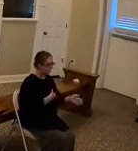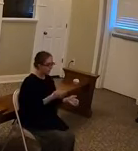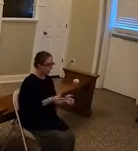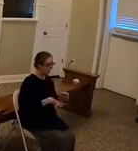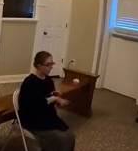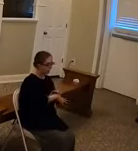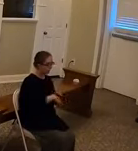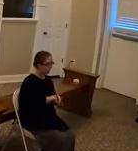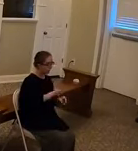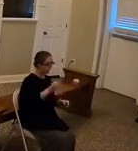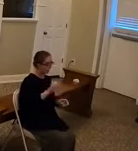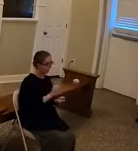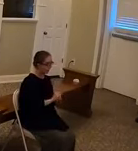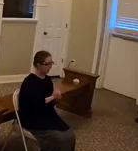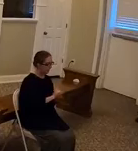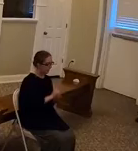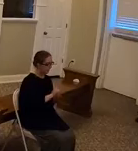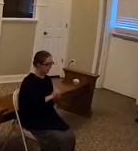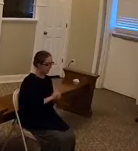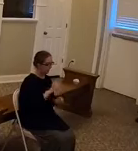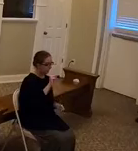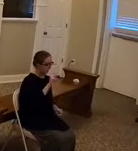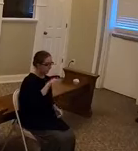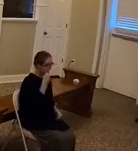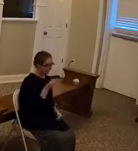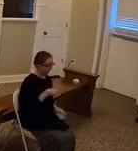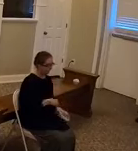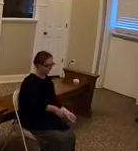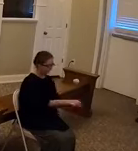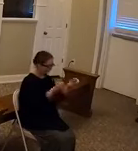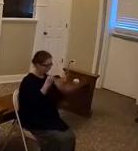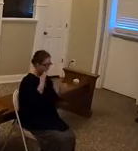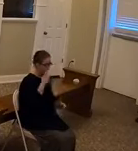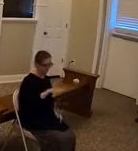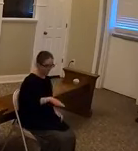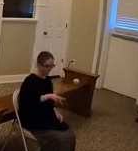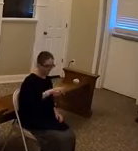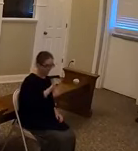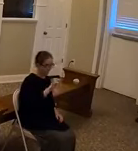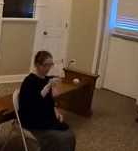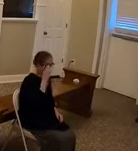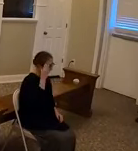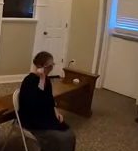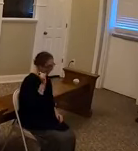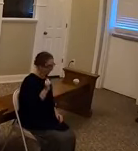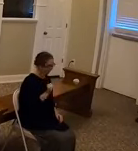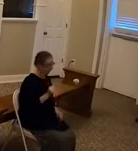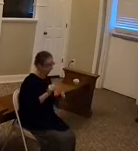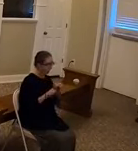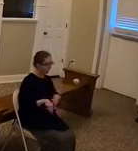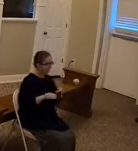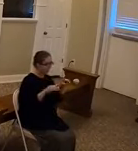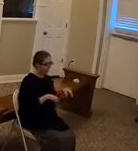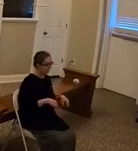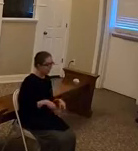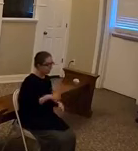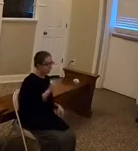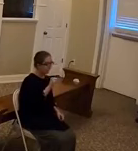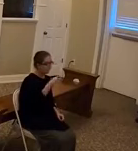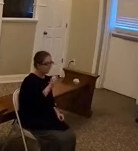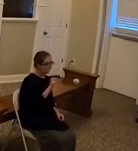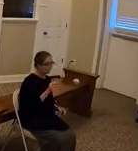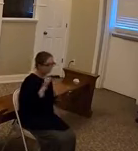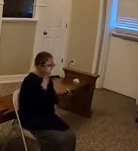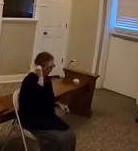sing that song, he brought me out of a miry clay. David said he digged me from a horrible pit. You know why David could do what he did with